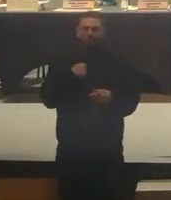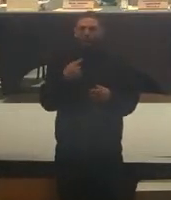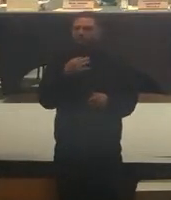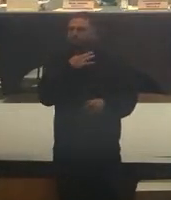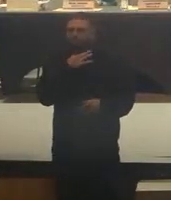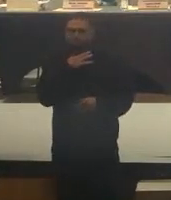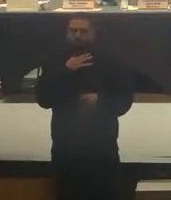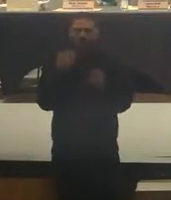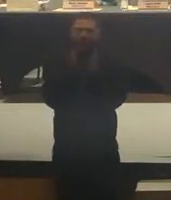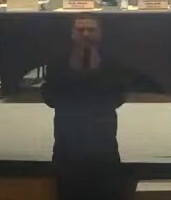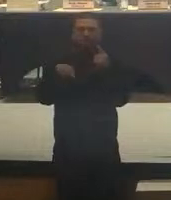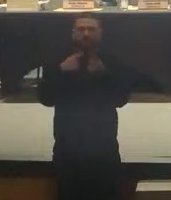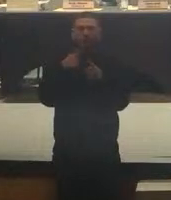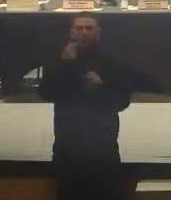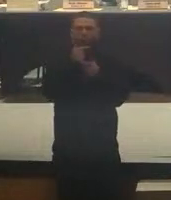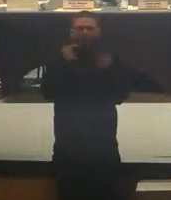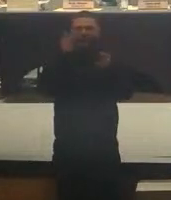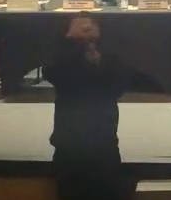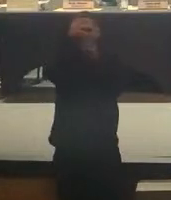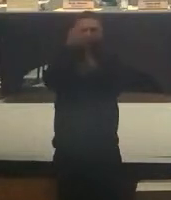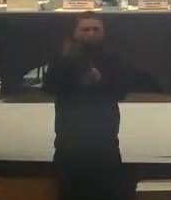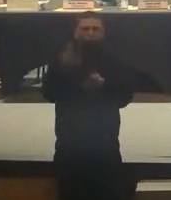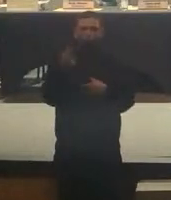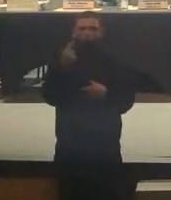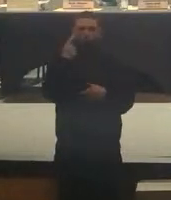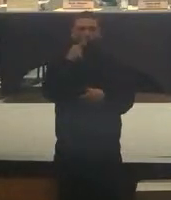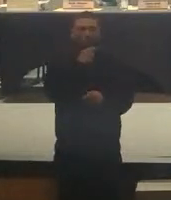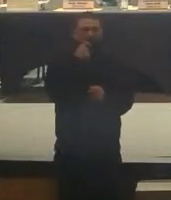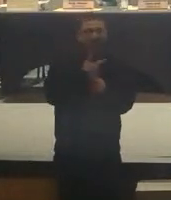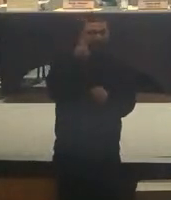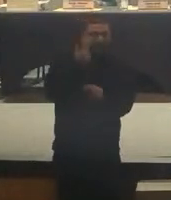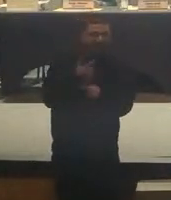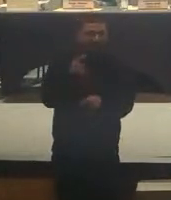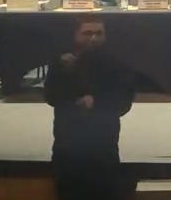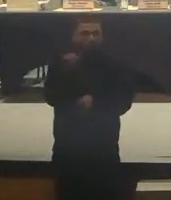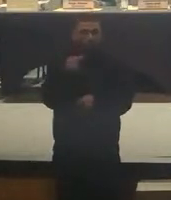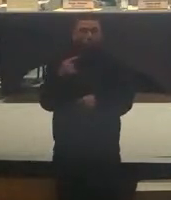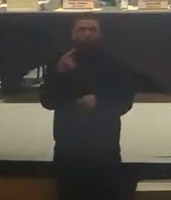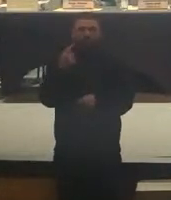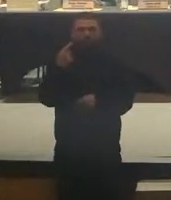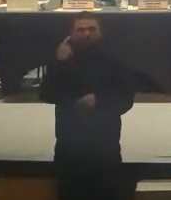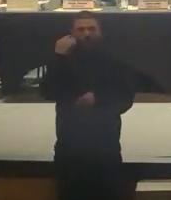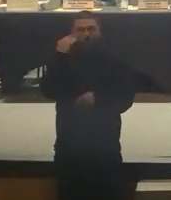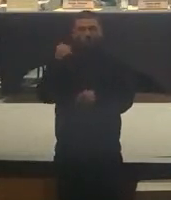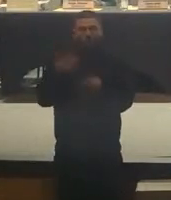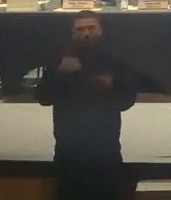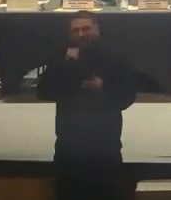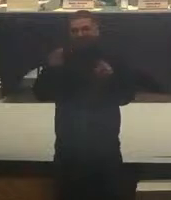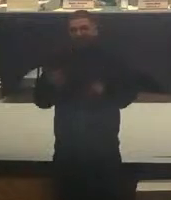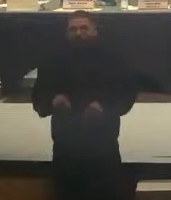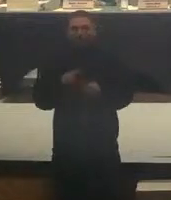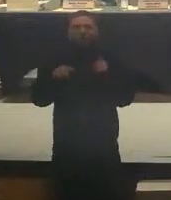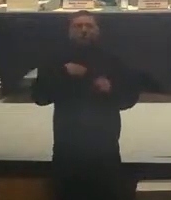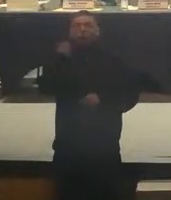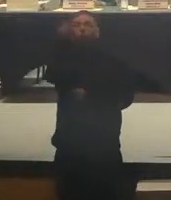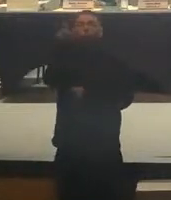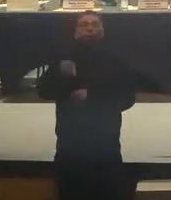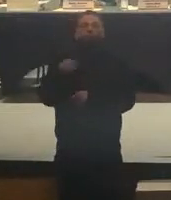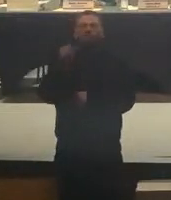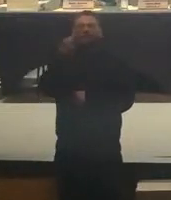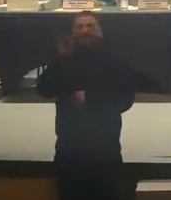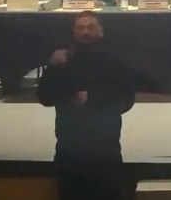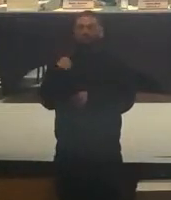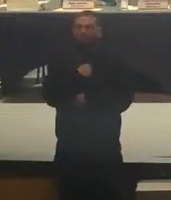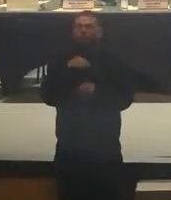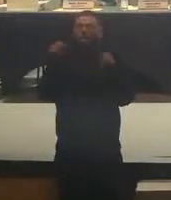about grandfathering in siblings, and that was said, no, something won't happen. But my question or request would be if we were grandfathering students that would be there at the